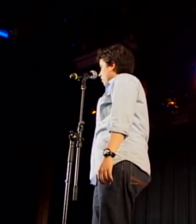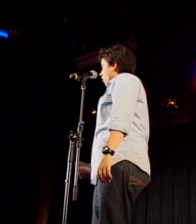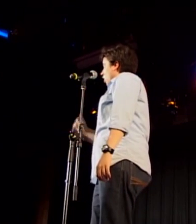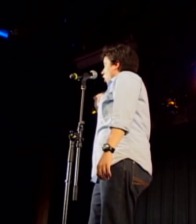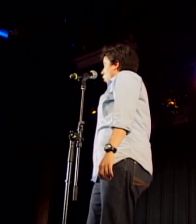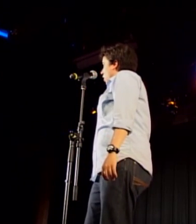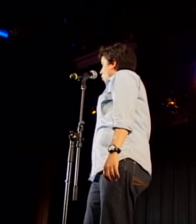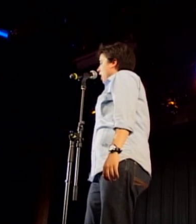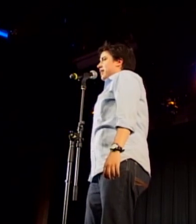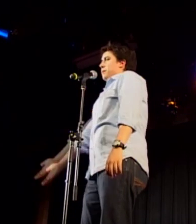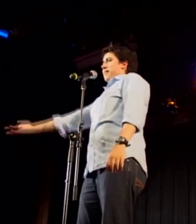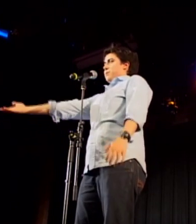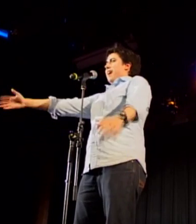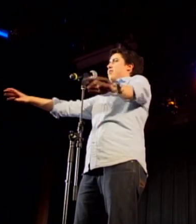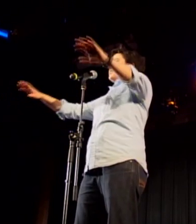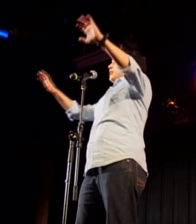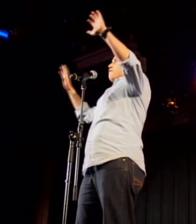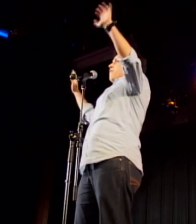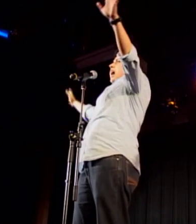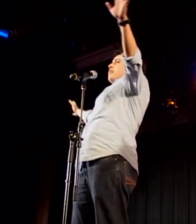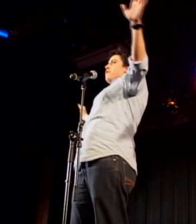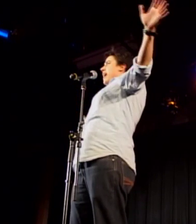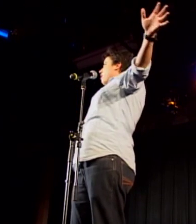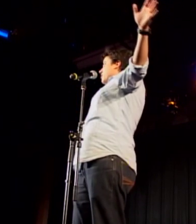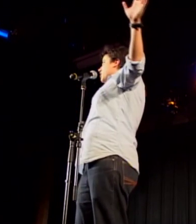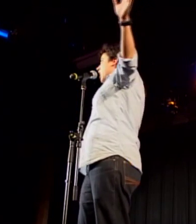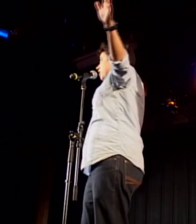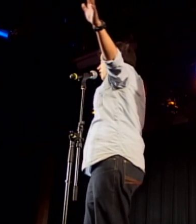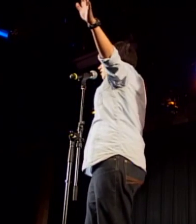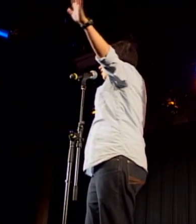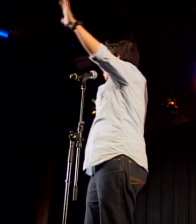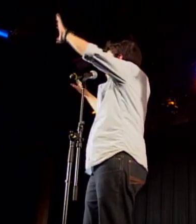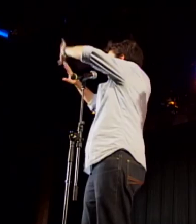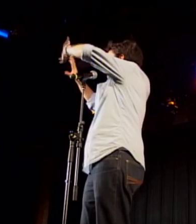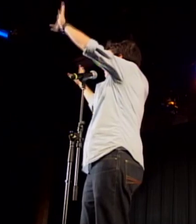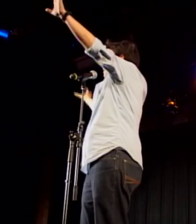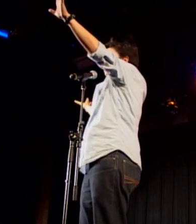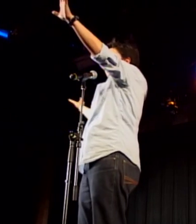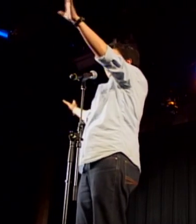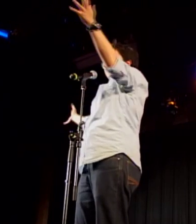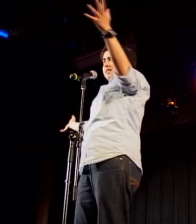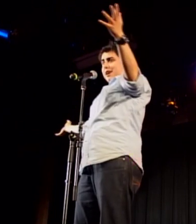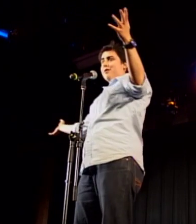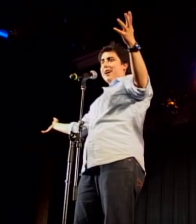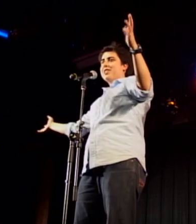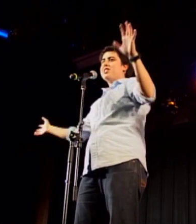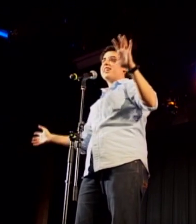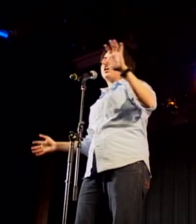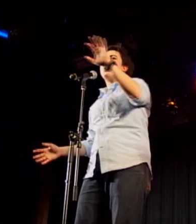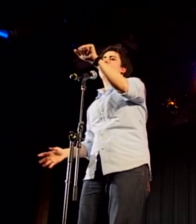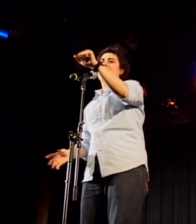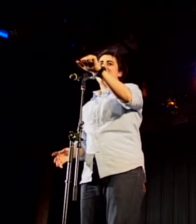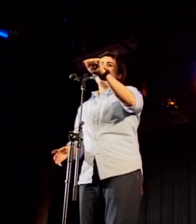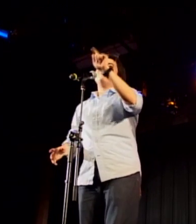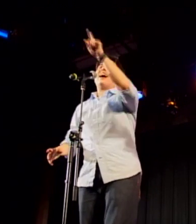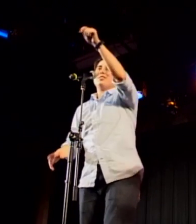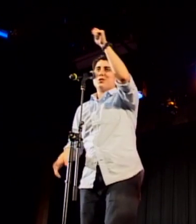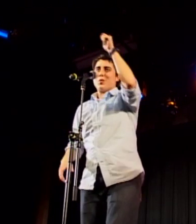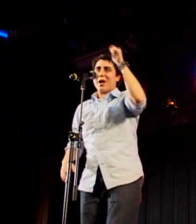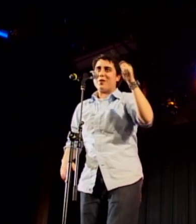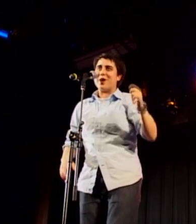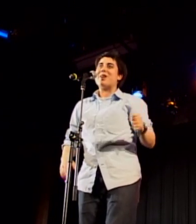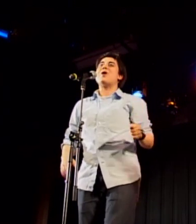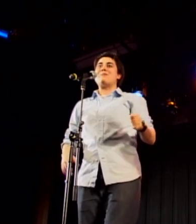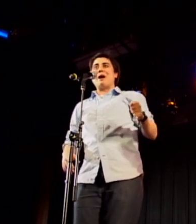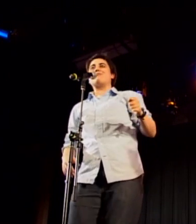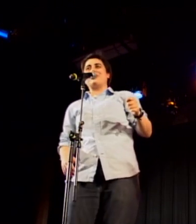it. We walk into Best Buy, and there's like a $5,000 TV screen in there, right? She's like, oh,